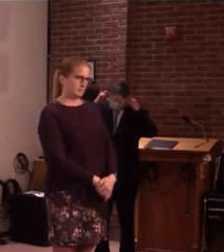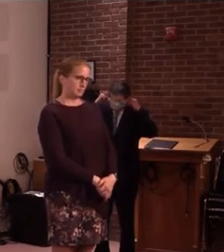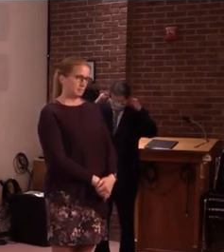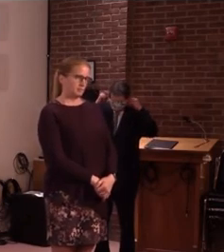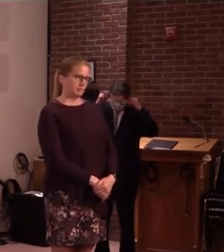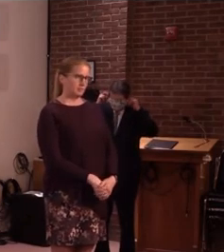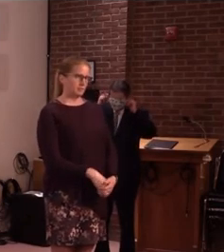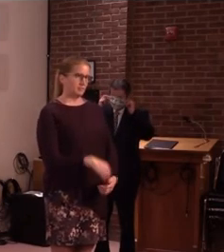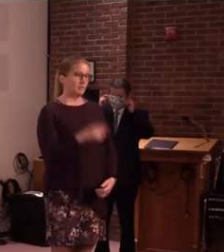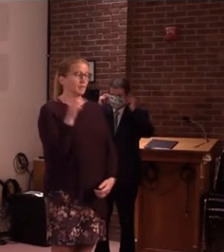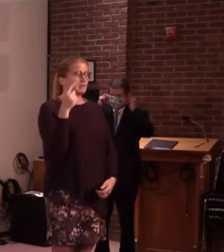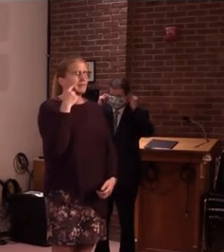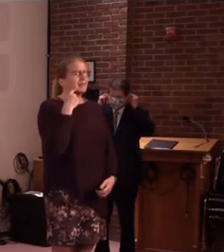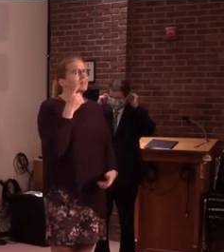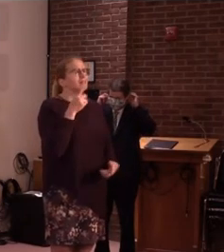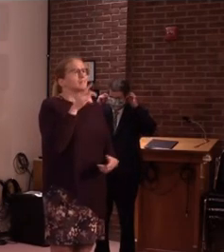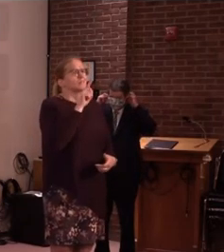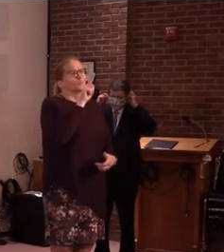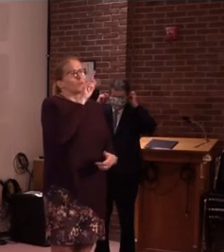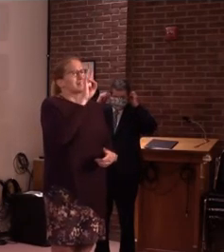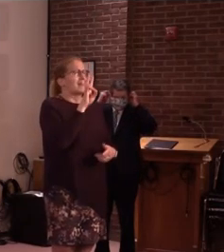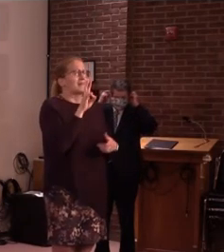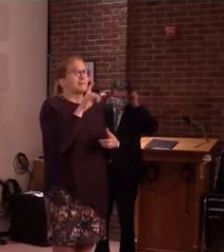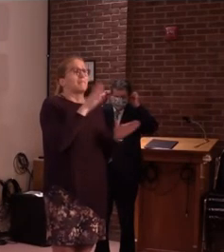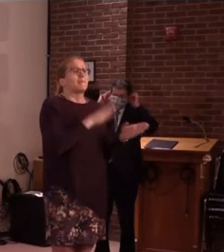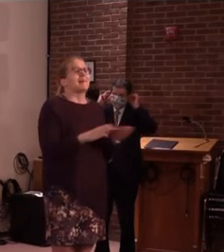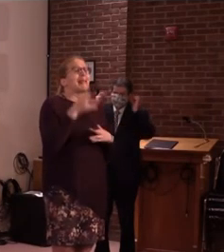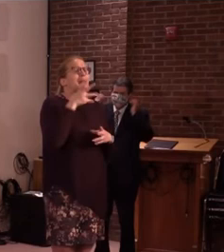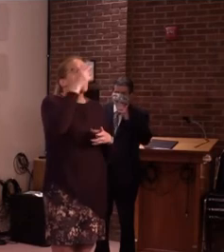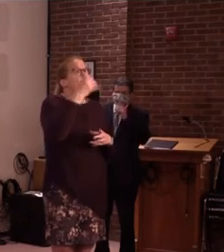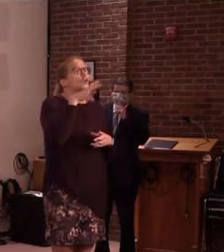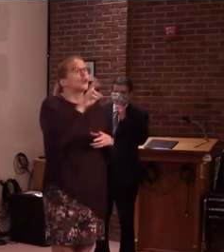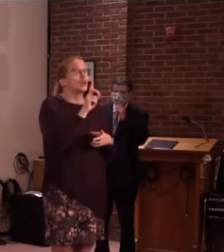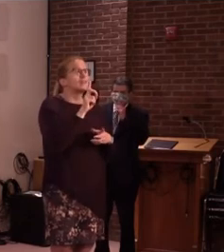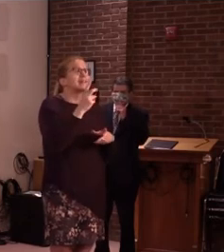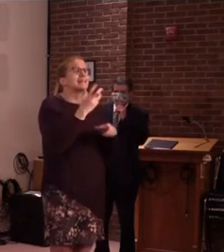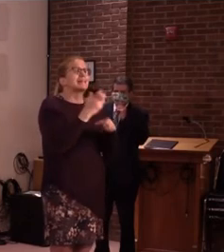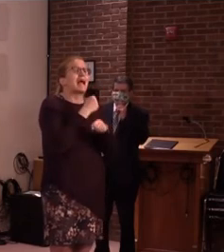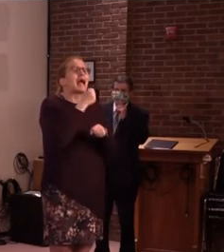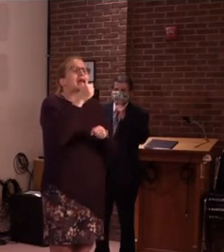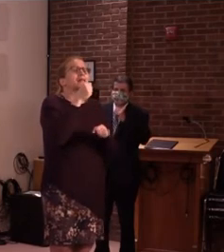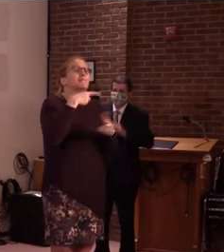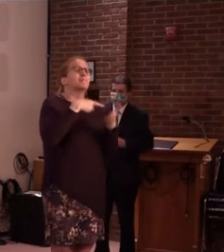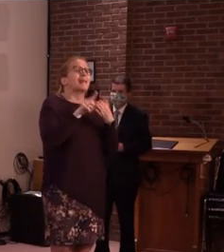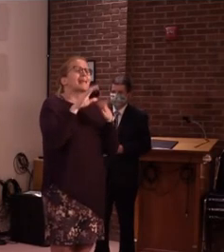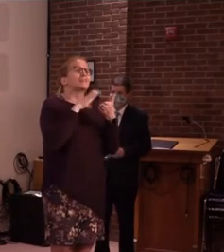funding, have you been told if Vermont's affiliate is among them? And if so, what can you tell us?